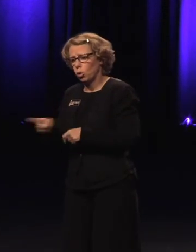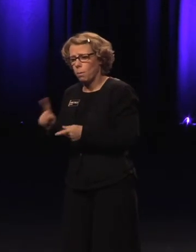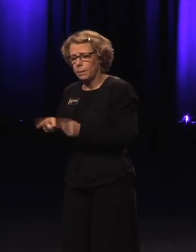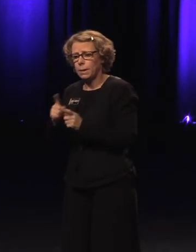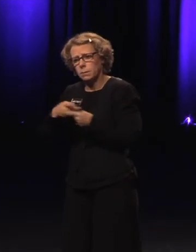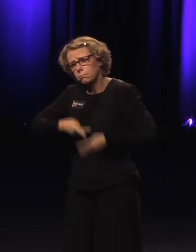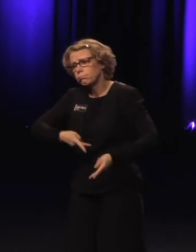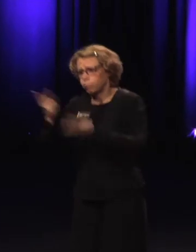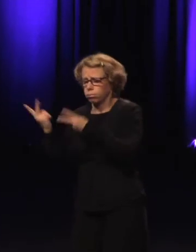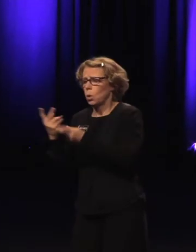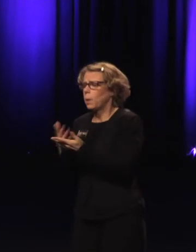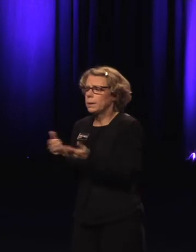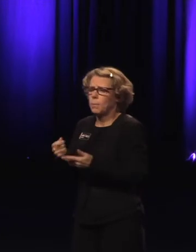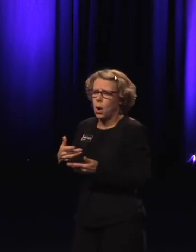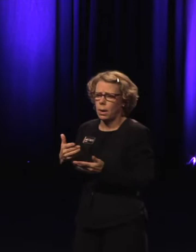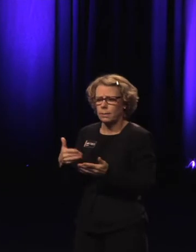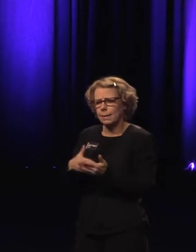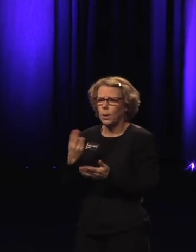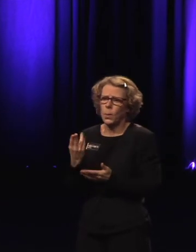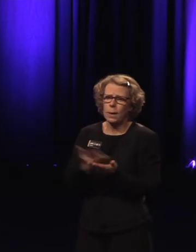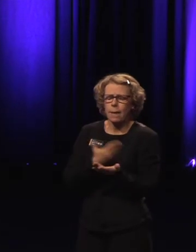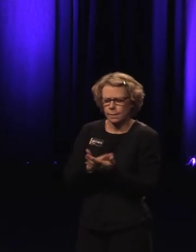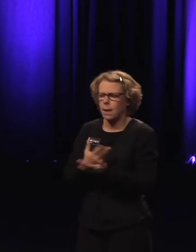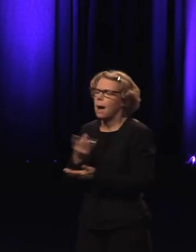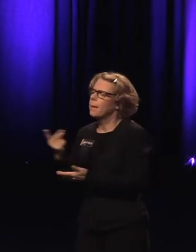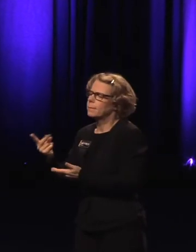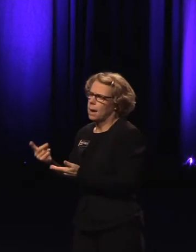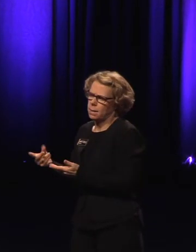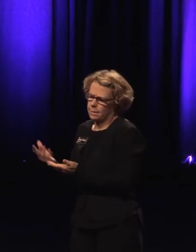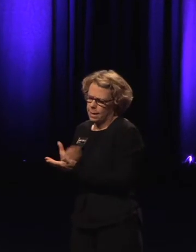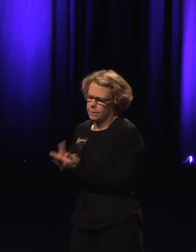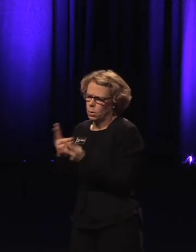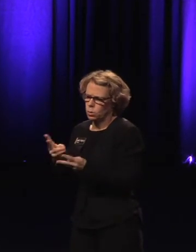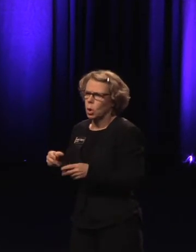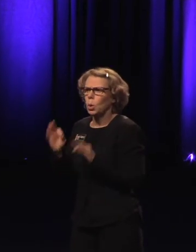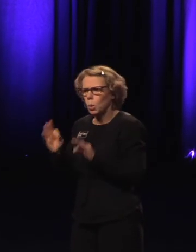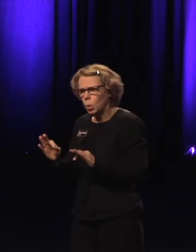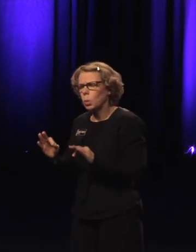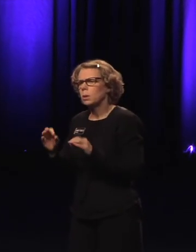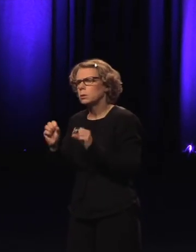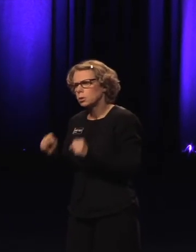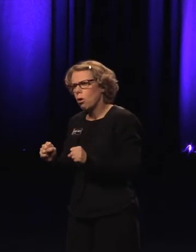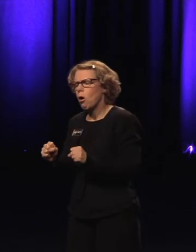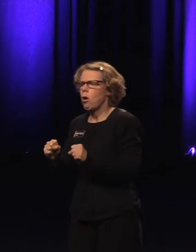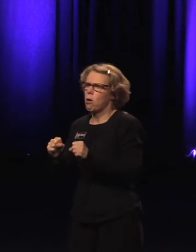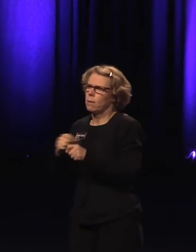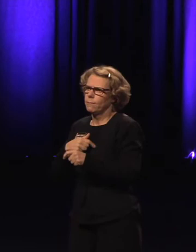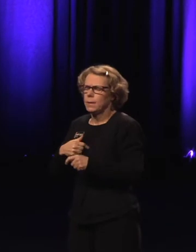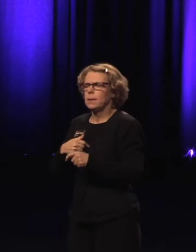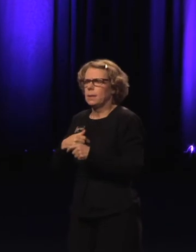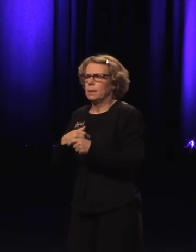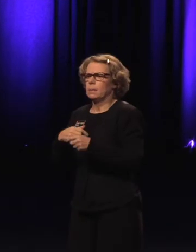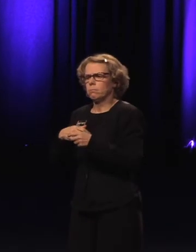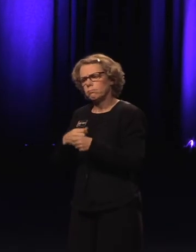in developing countries, but all countries. How will these goals unfold, and how do we achieve